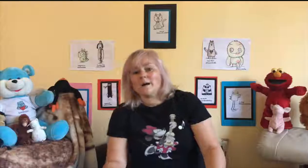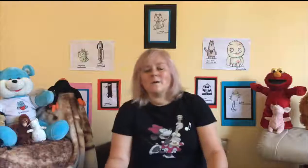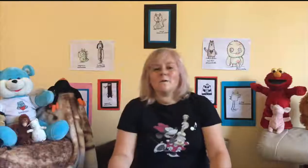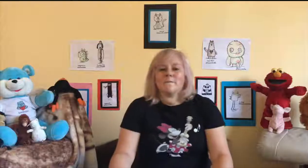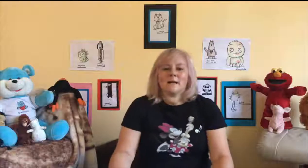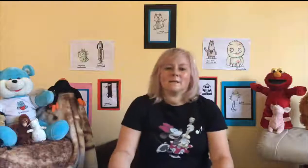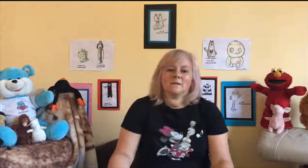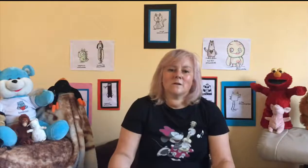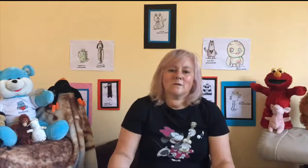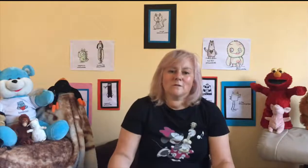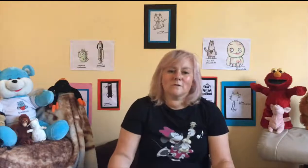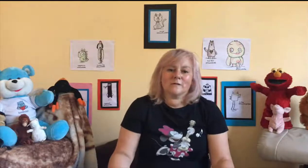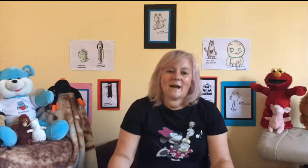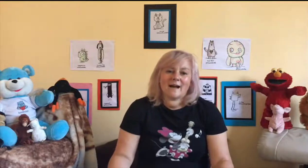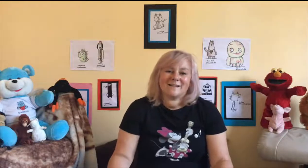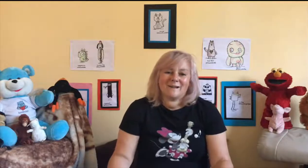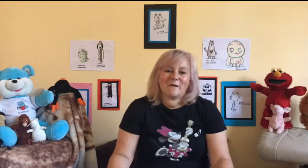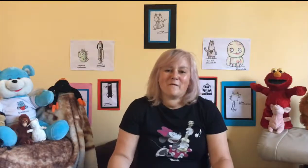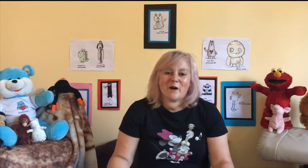Old MacDonald had a farm,